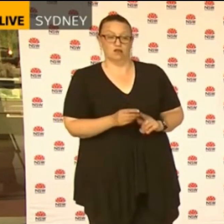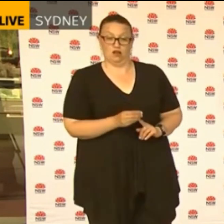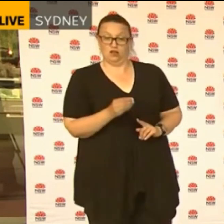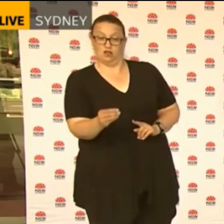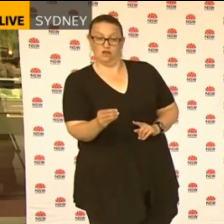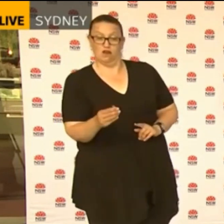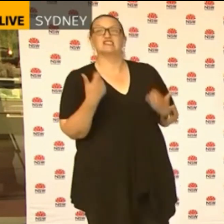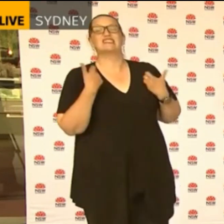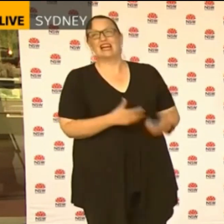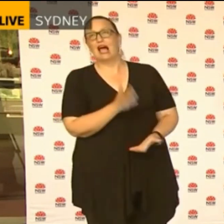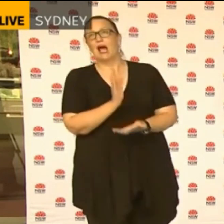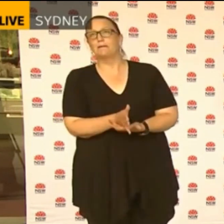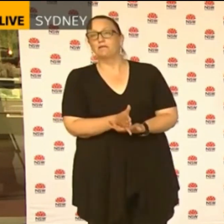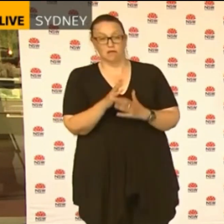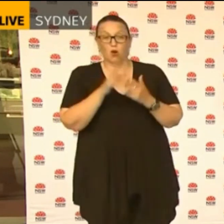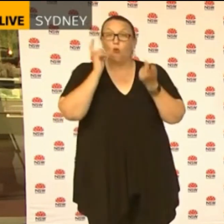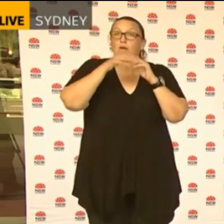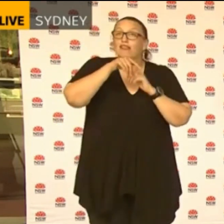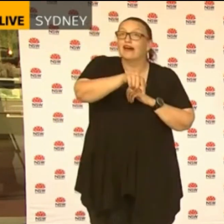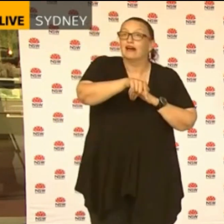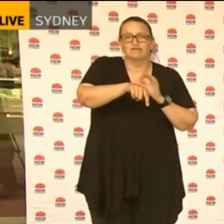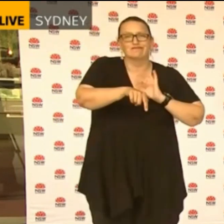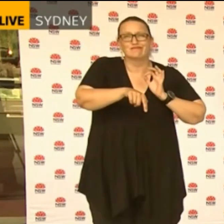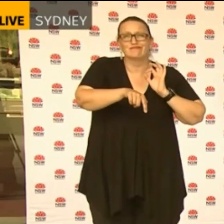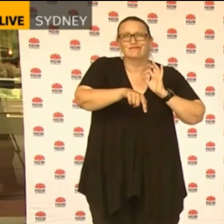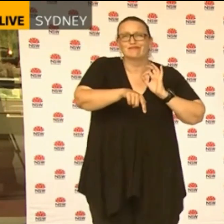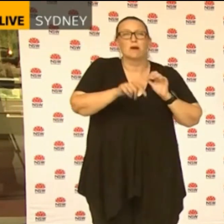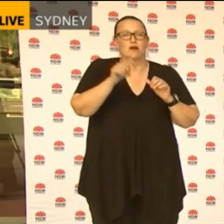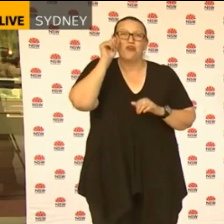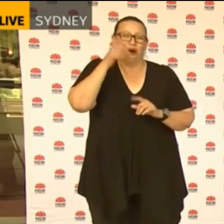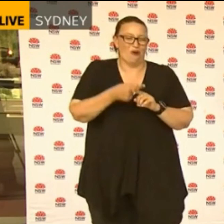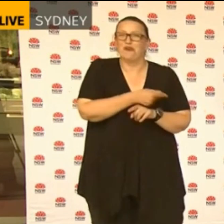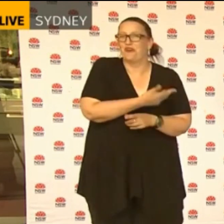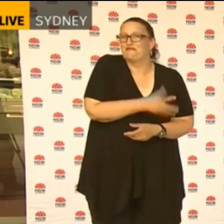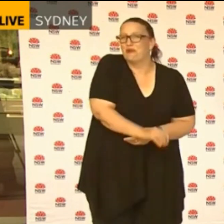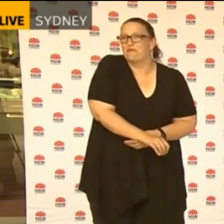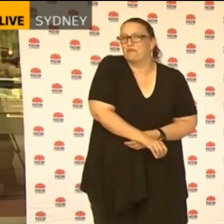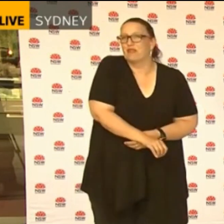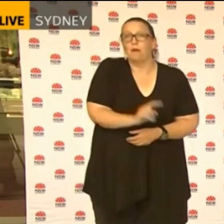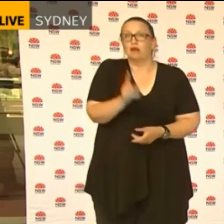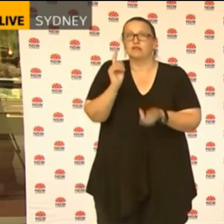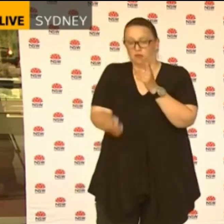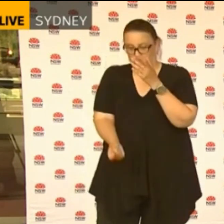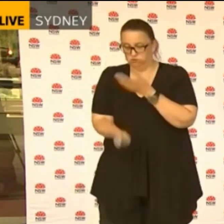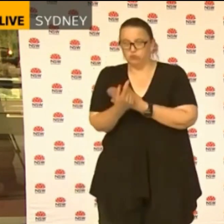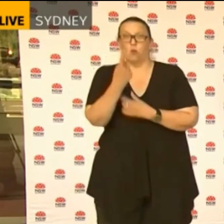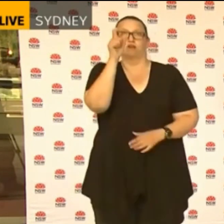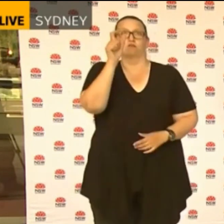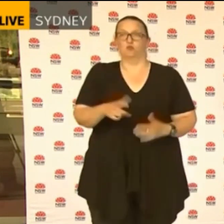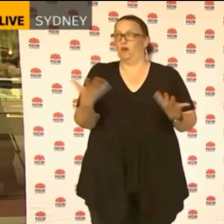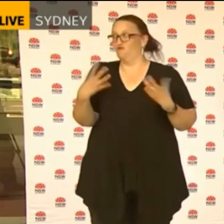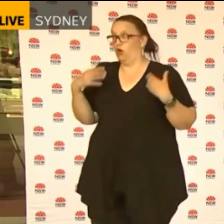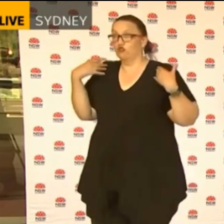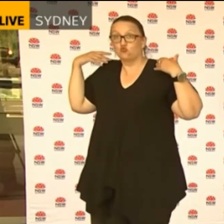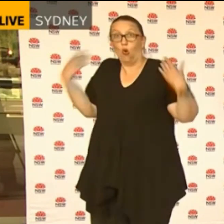though, in a day you might have a handful of cases, it might actually not be concerning as opposed to having just one case which comes out of nowhere, which is of